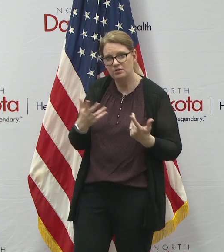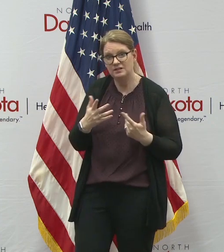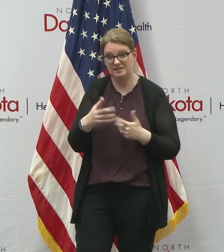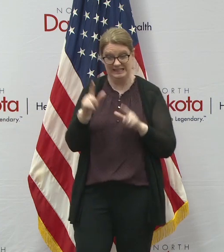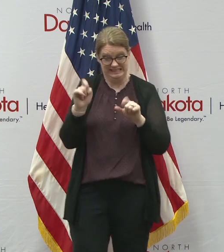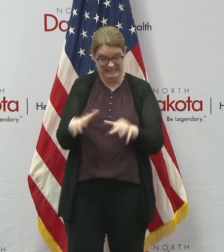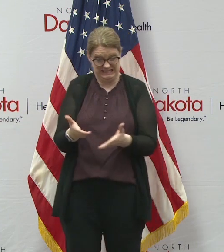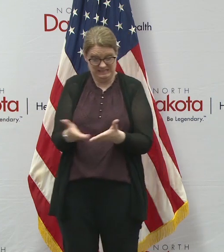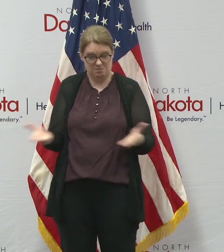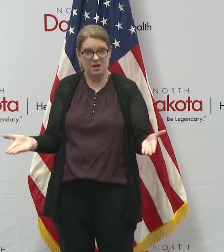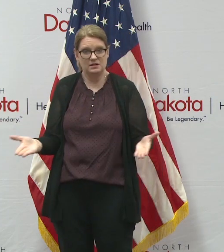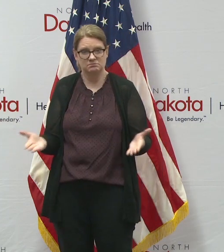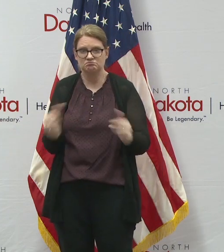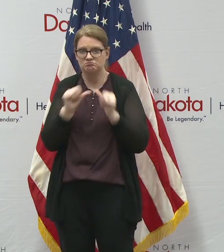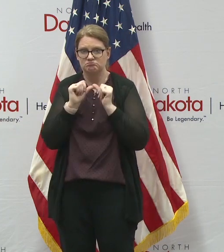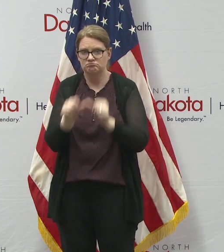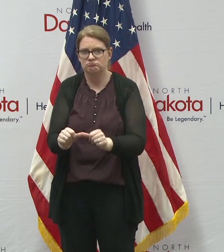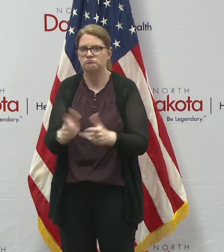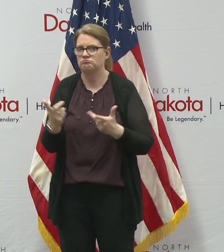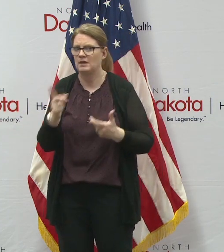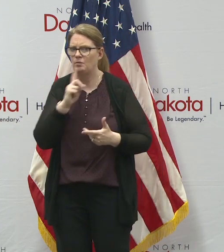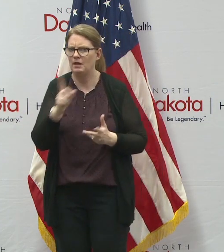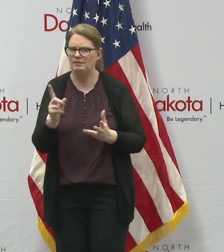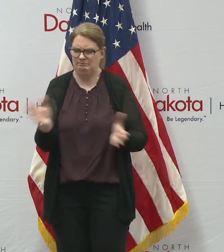last, we want to encourage people to continue to do